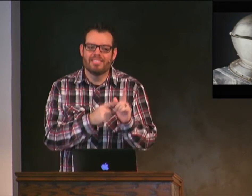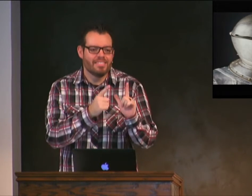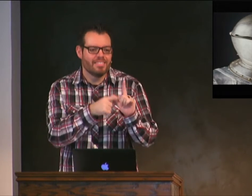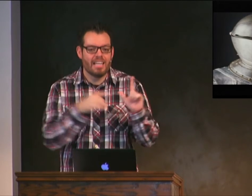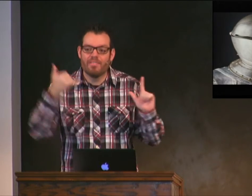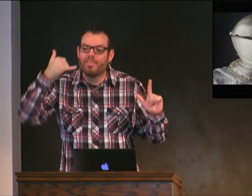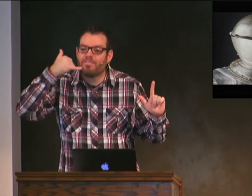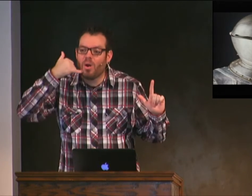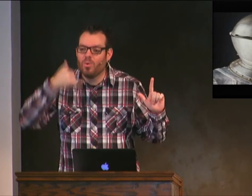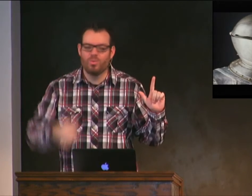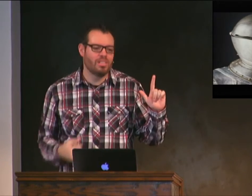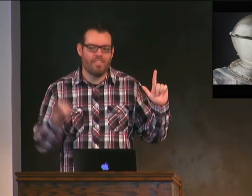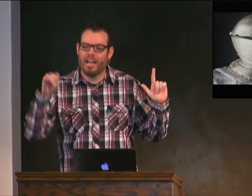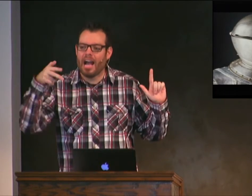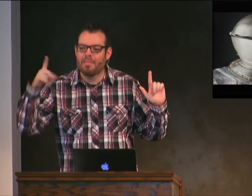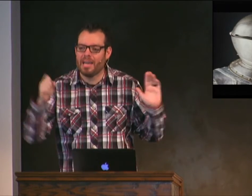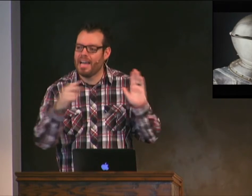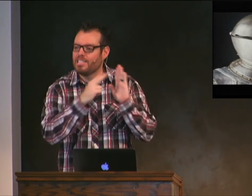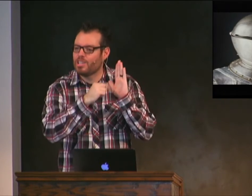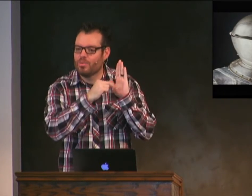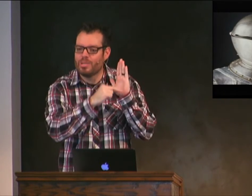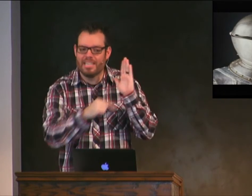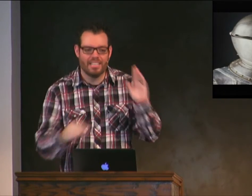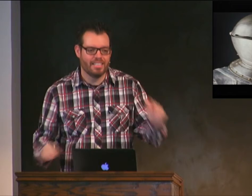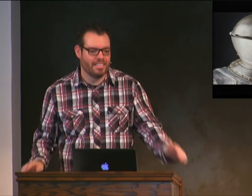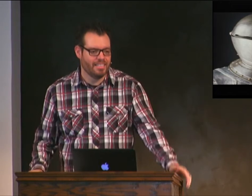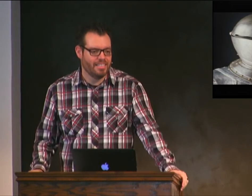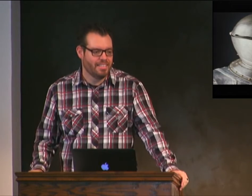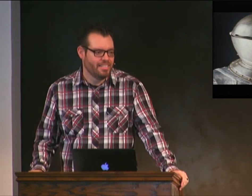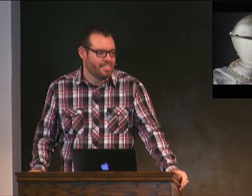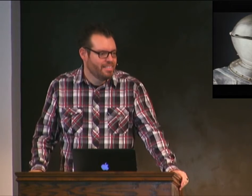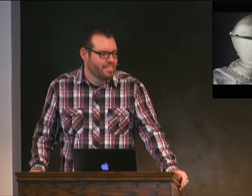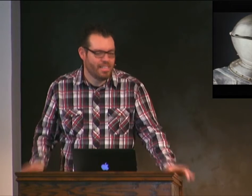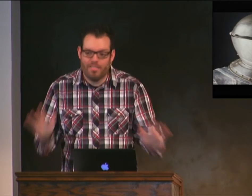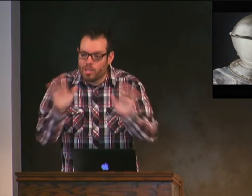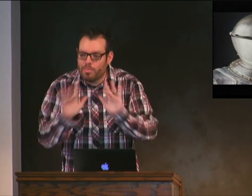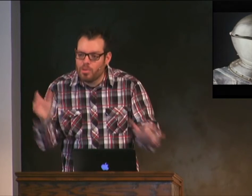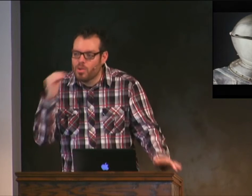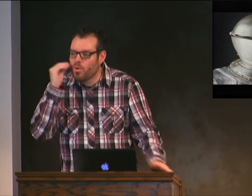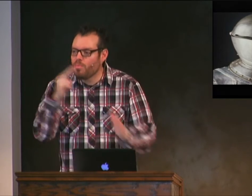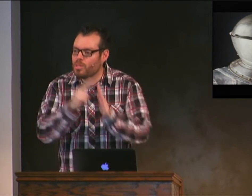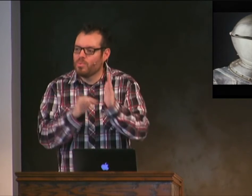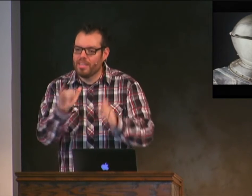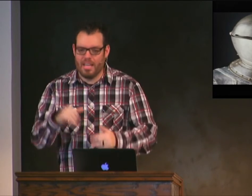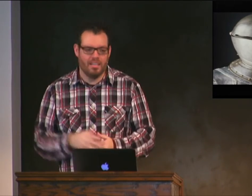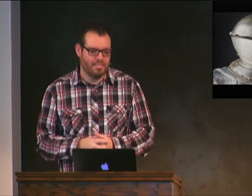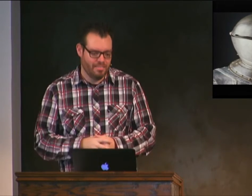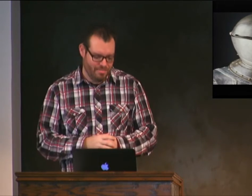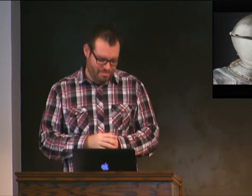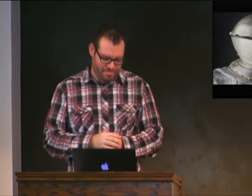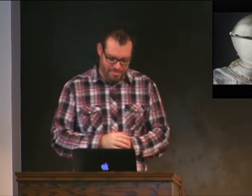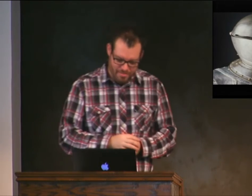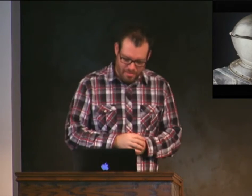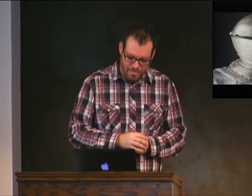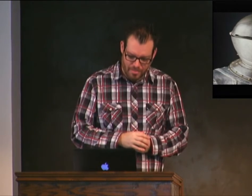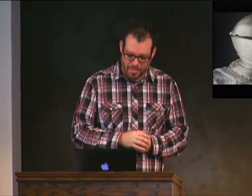You have your Bible. You have your phone. You have your iPads. You can read. You have your computer at home. You can read that.